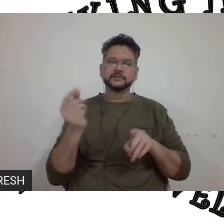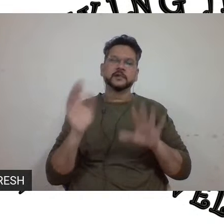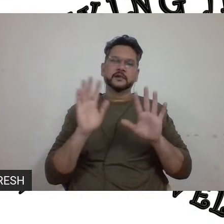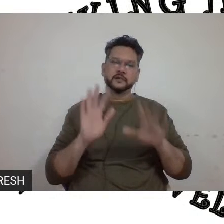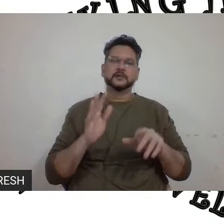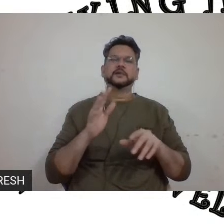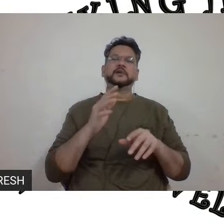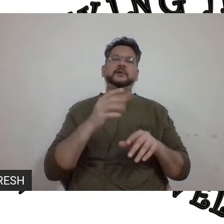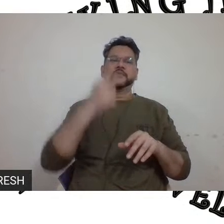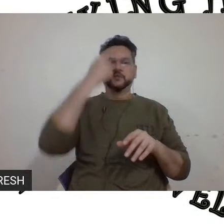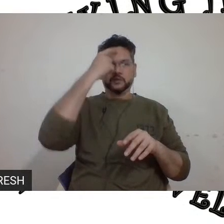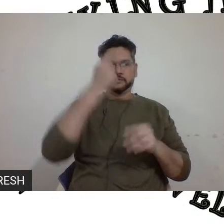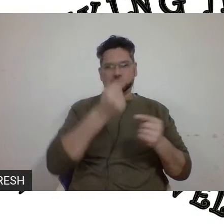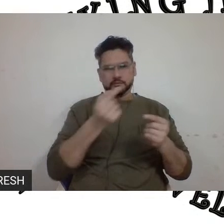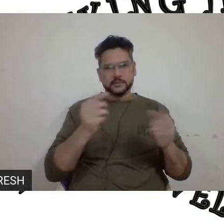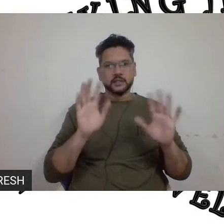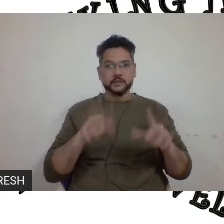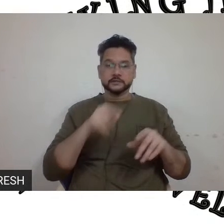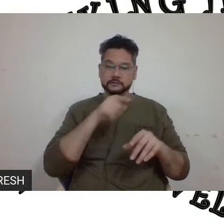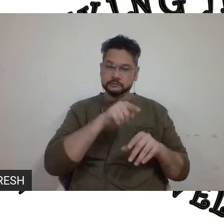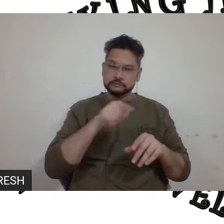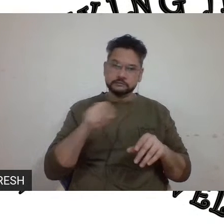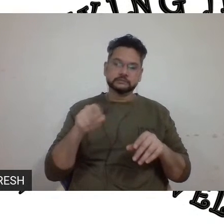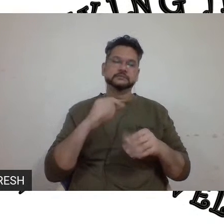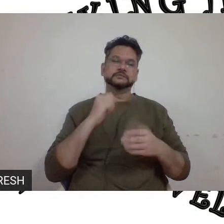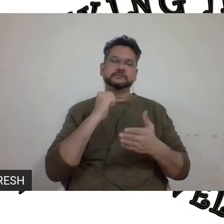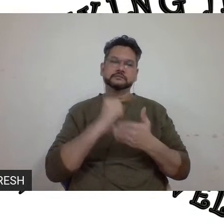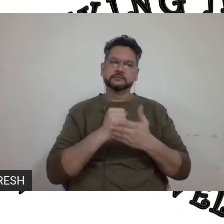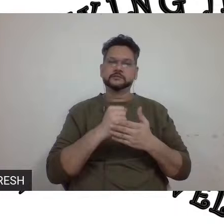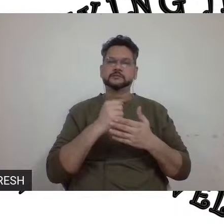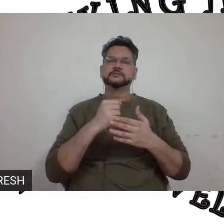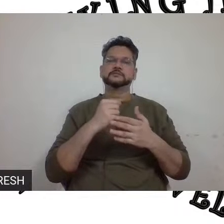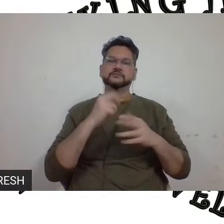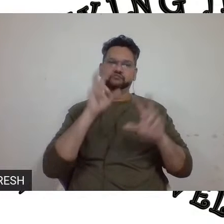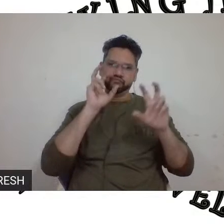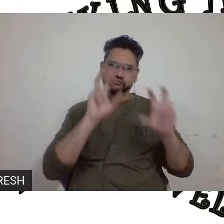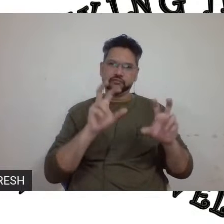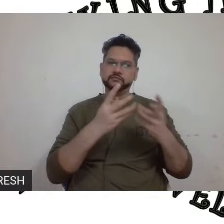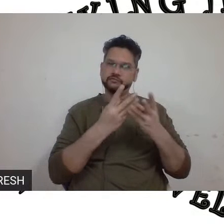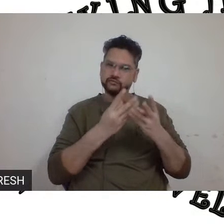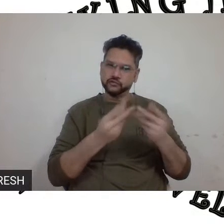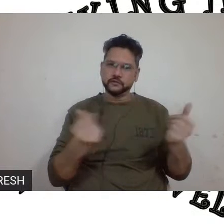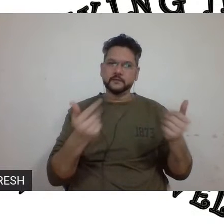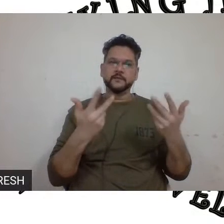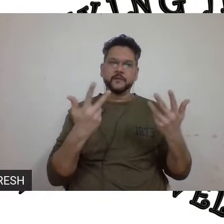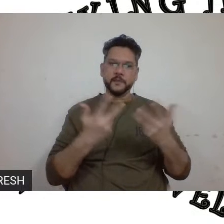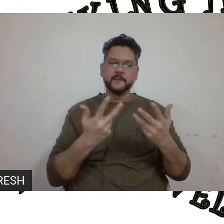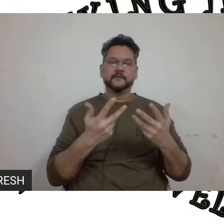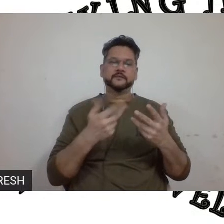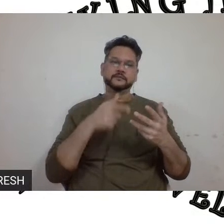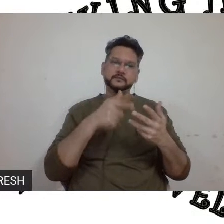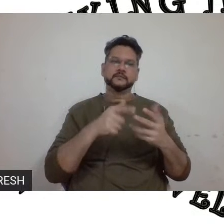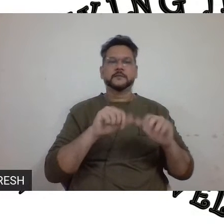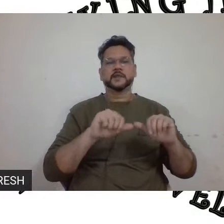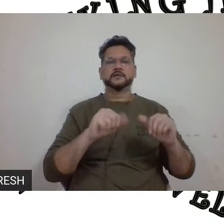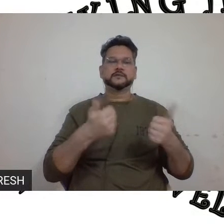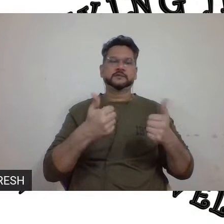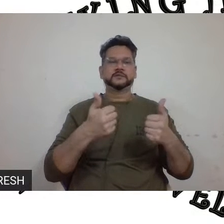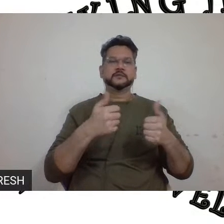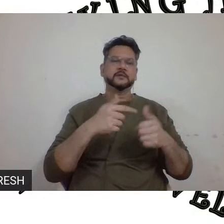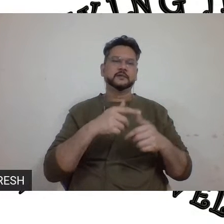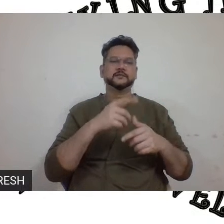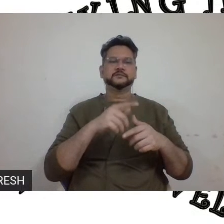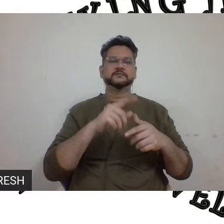of while we promote the avenues that we have and push people